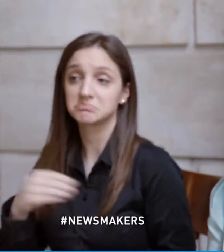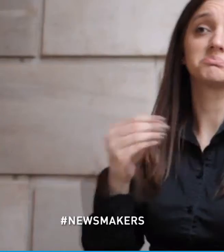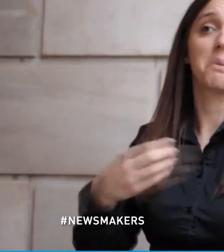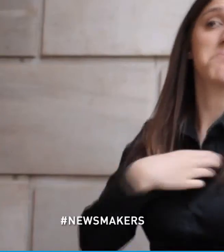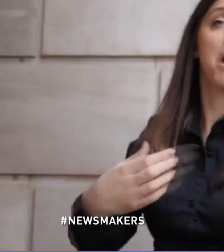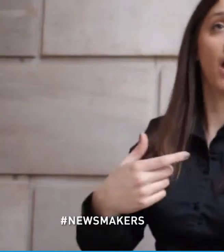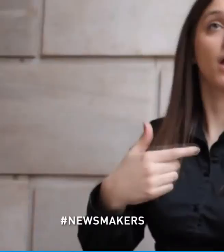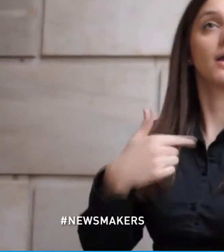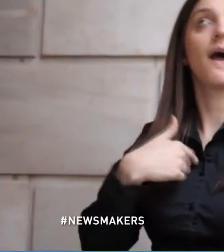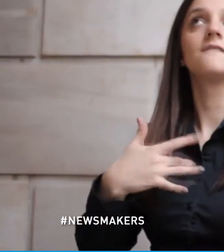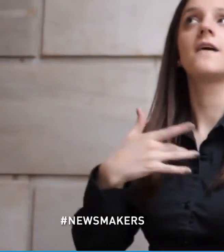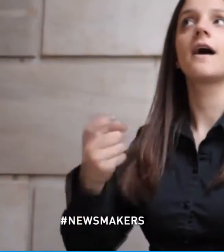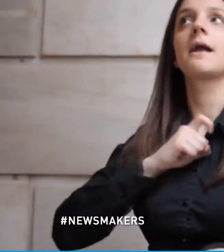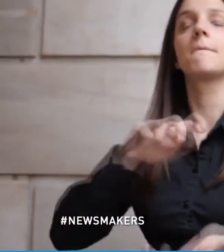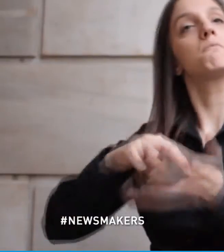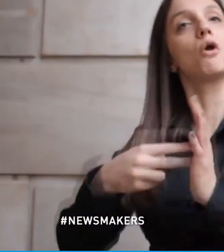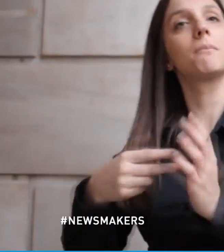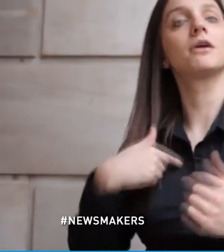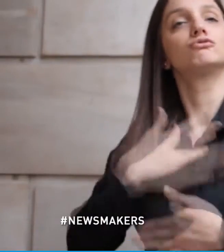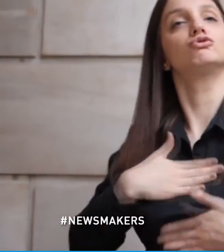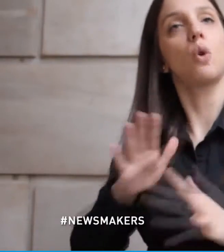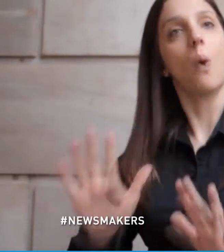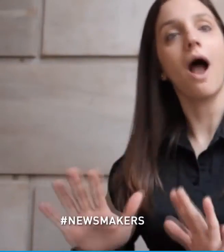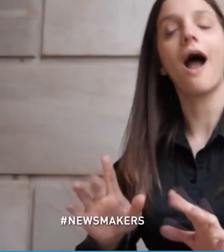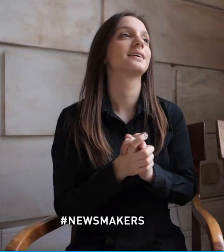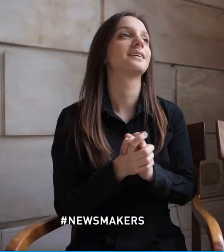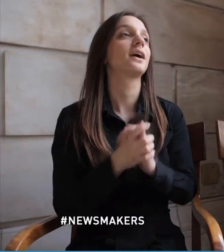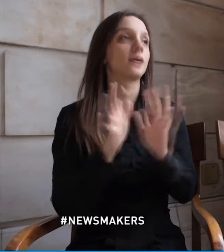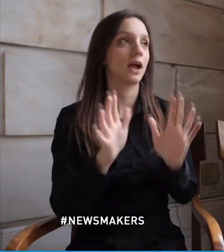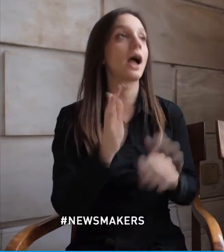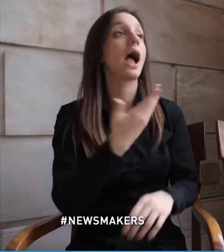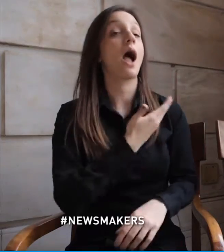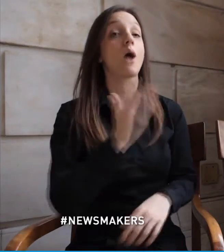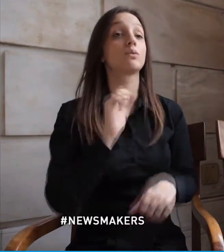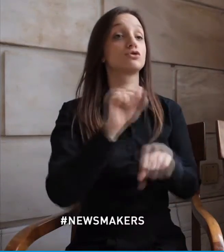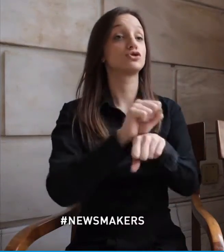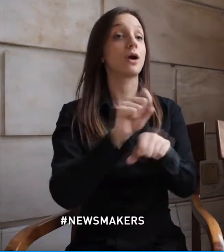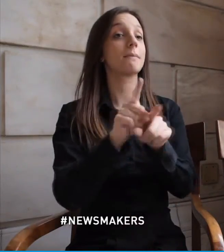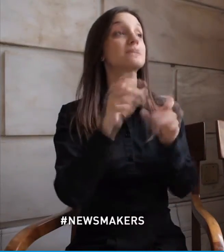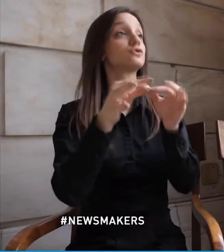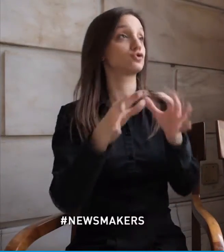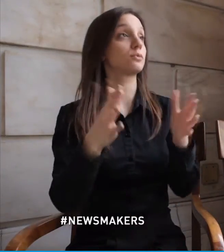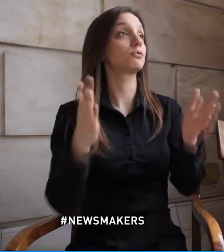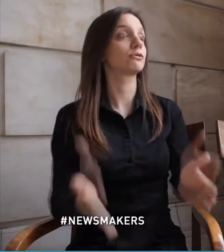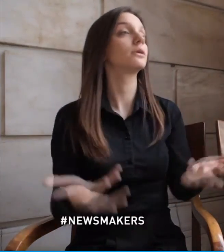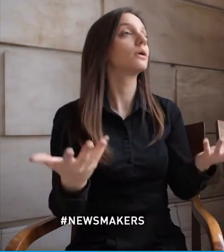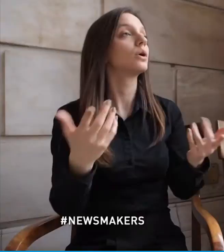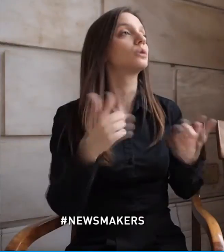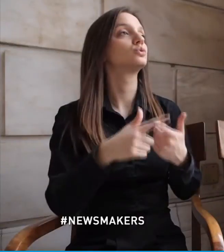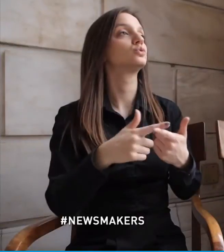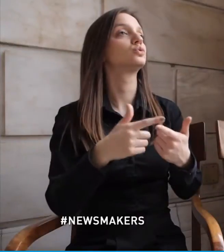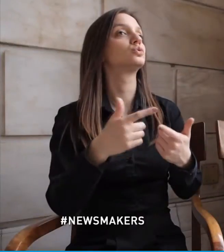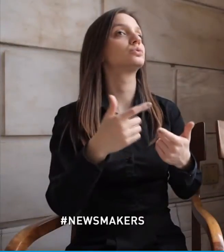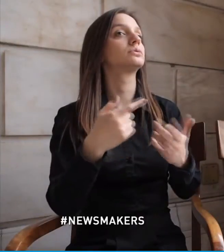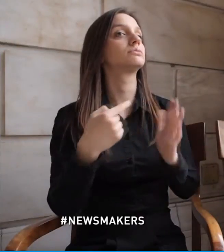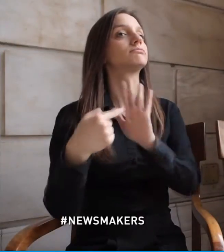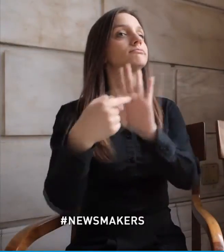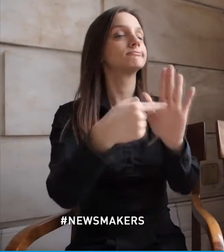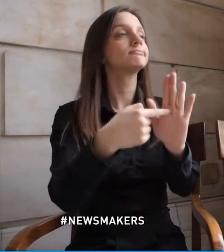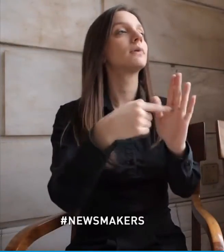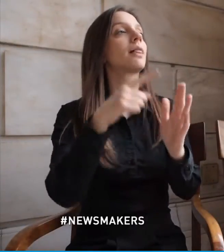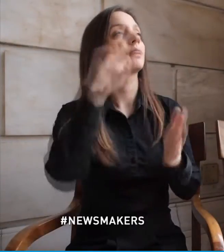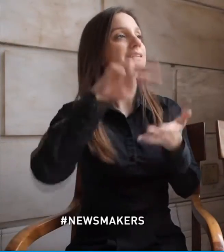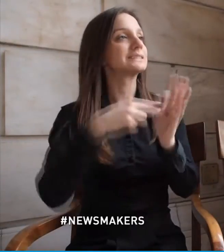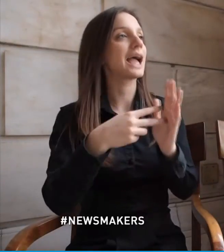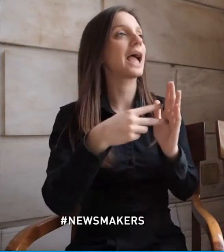purpose in life, and I really enjoyed it, actually. Our job as an interpreter is to express the intent and the spirit of the